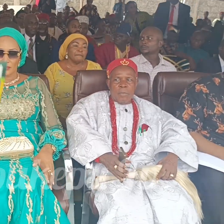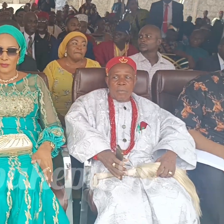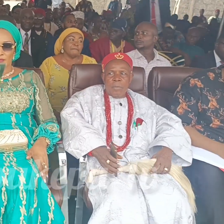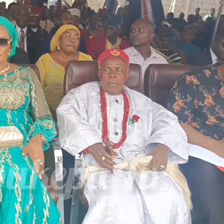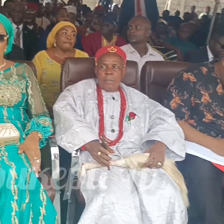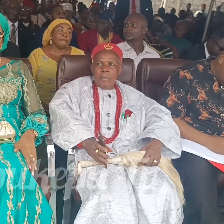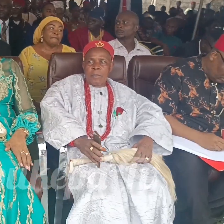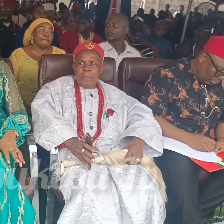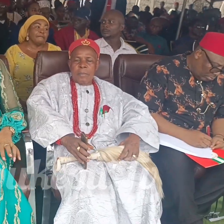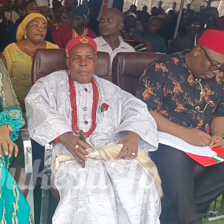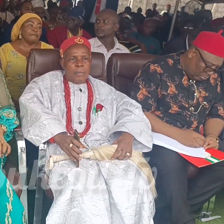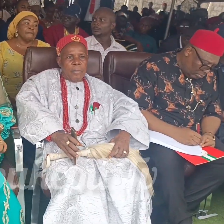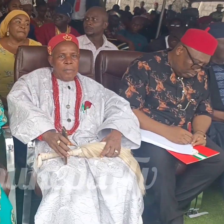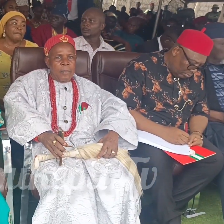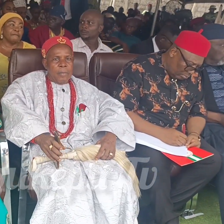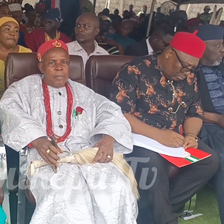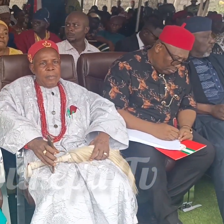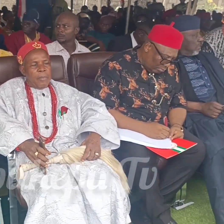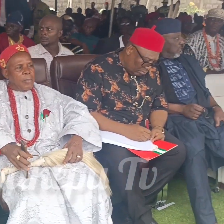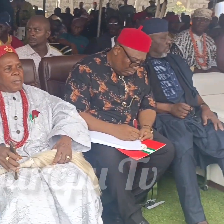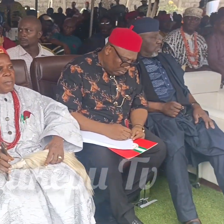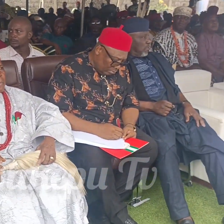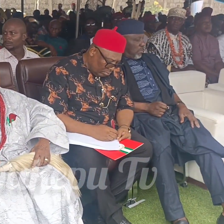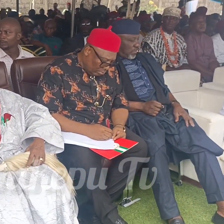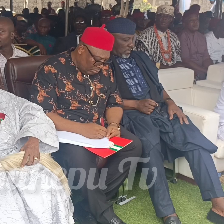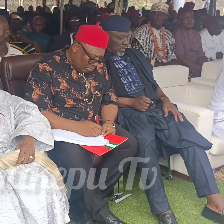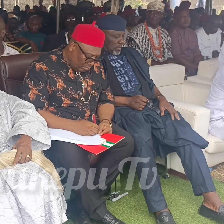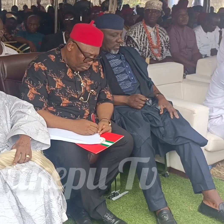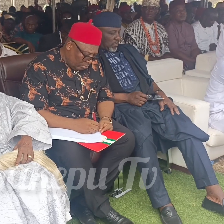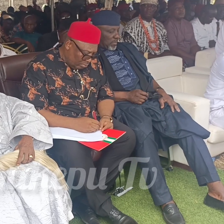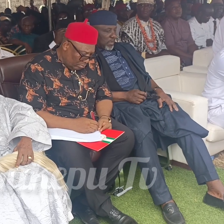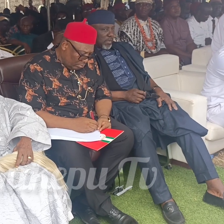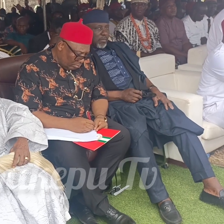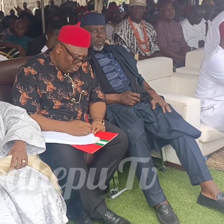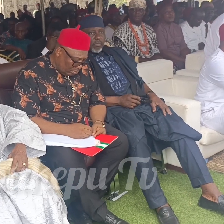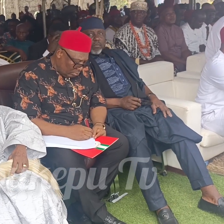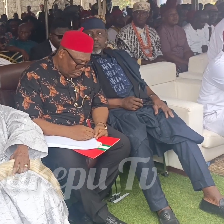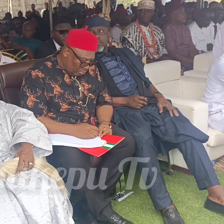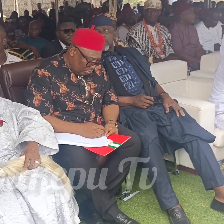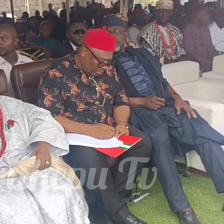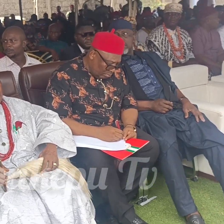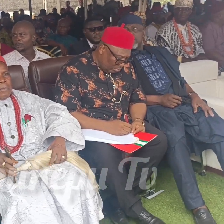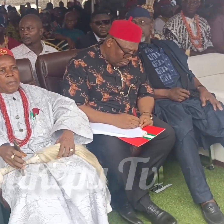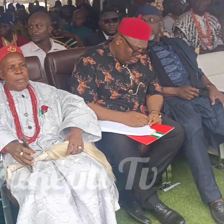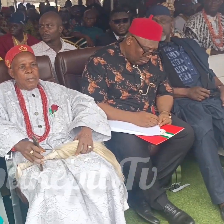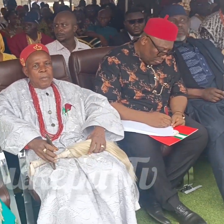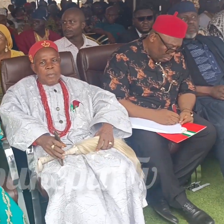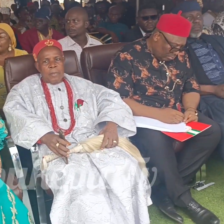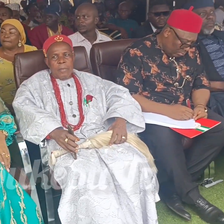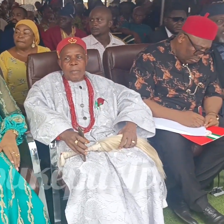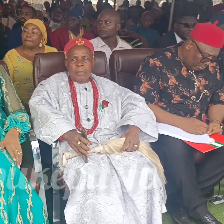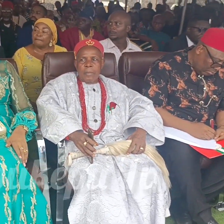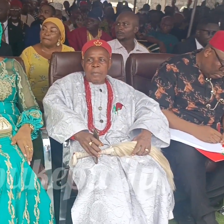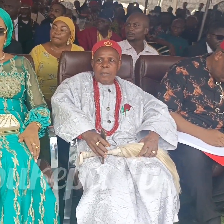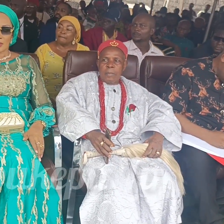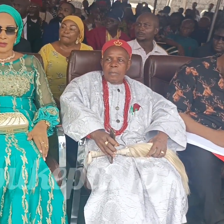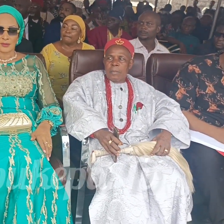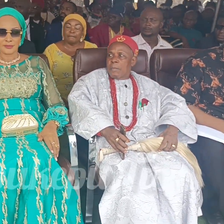of the Federal Republic of Nigeria, His Excellency Asiwaju Ahmed Bola